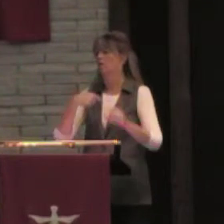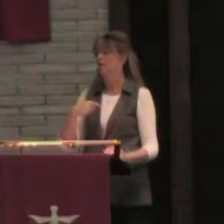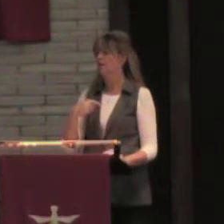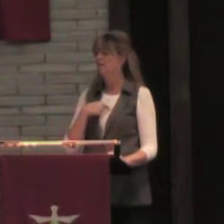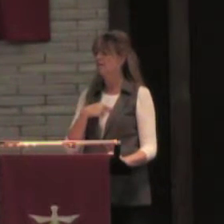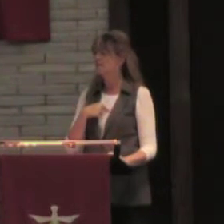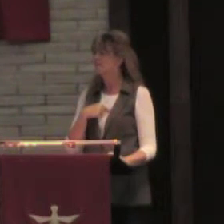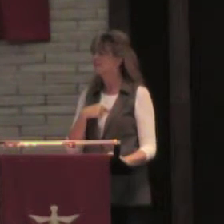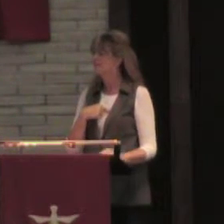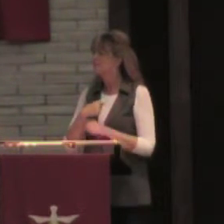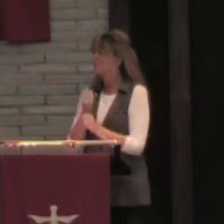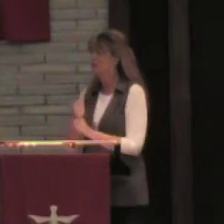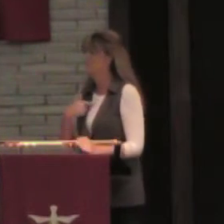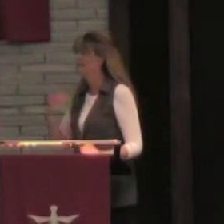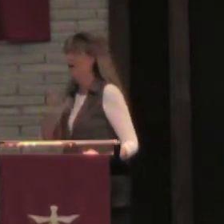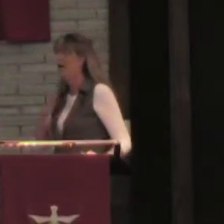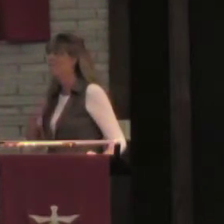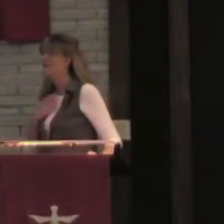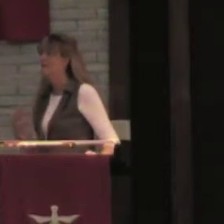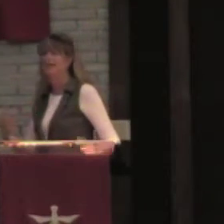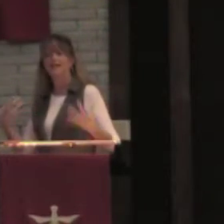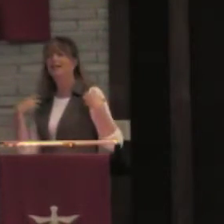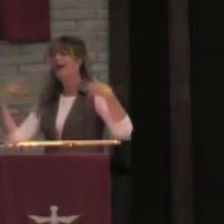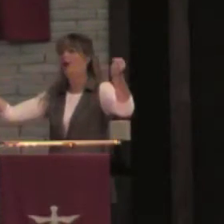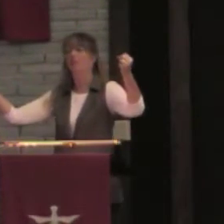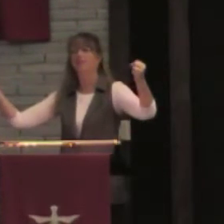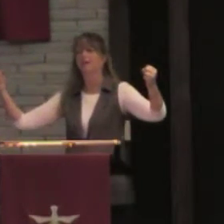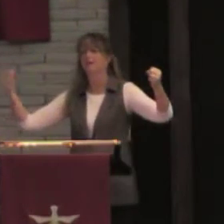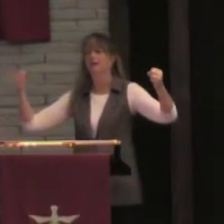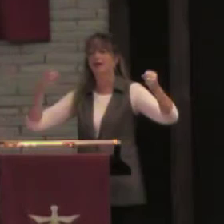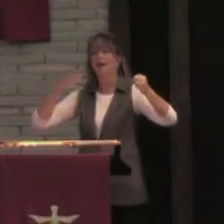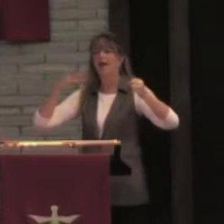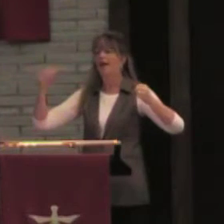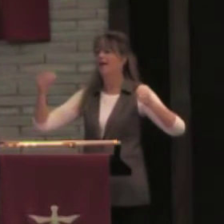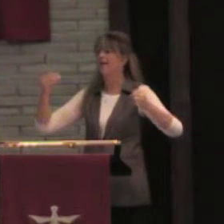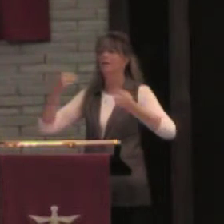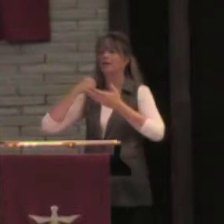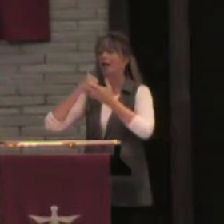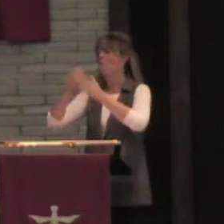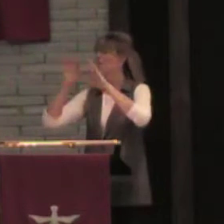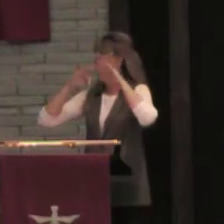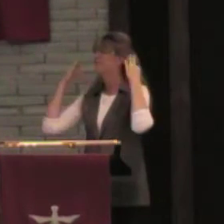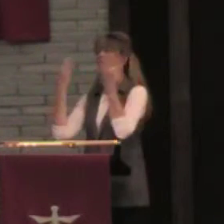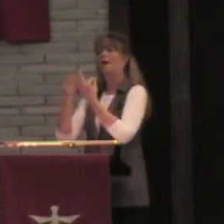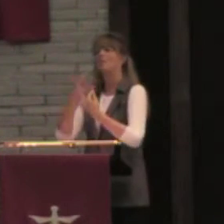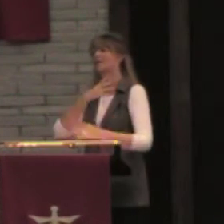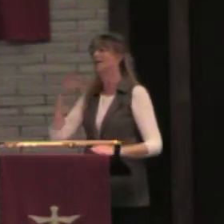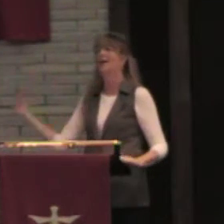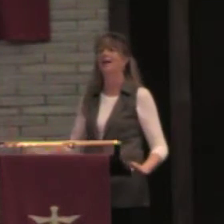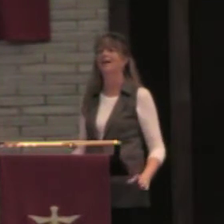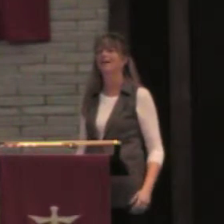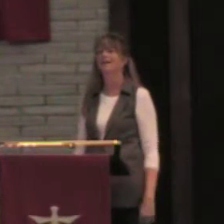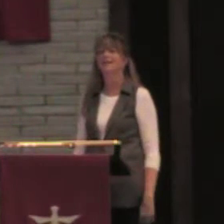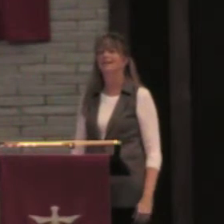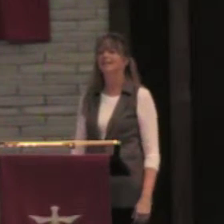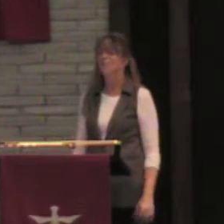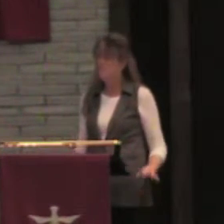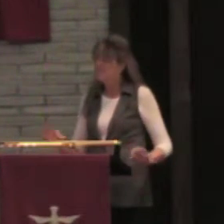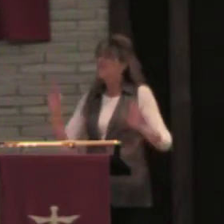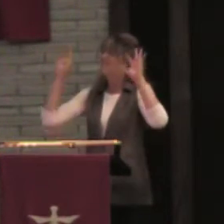This is a good dream or a good goal, and it makes me happy and healthy. It helps my family.